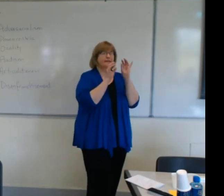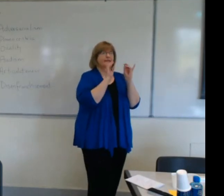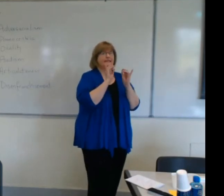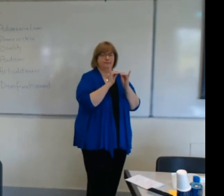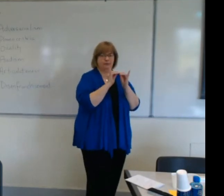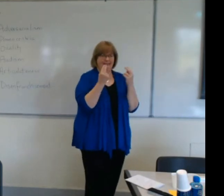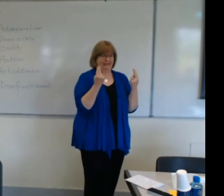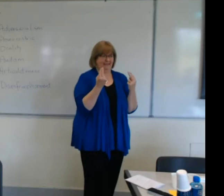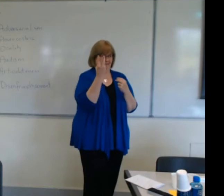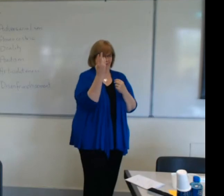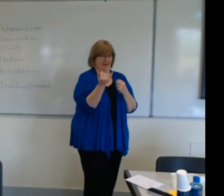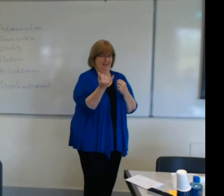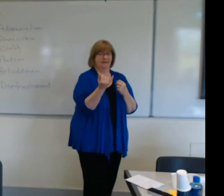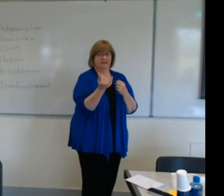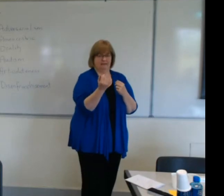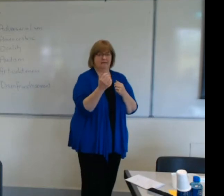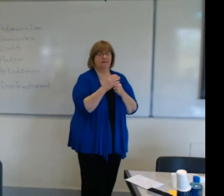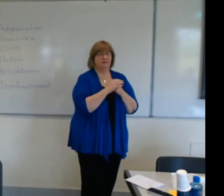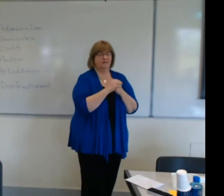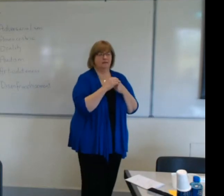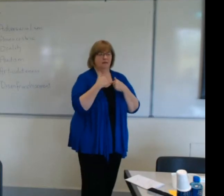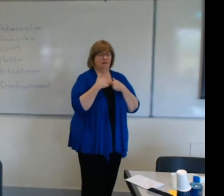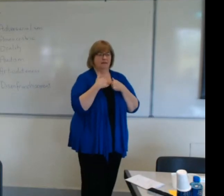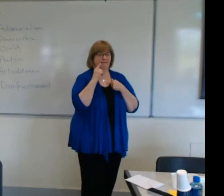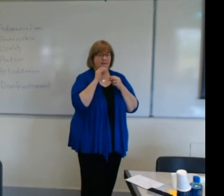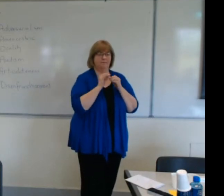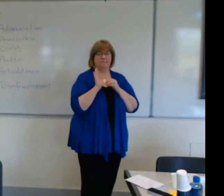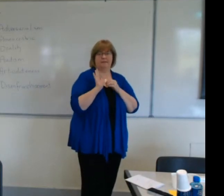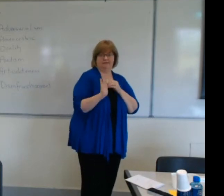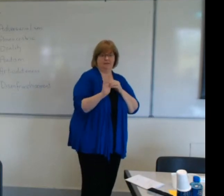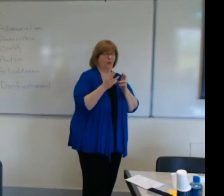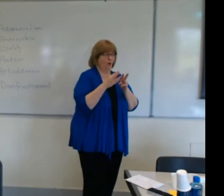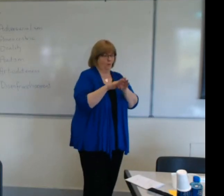official training as of yet. The need for deaf interpreters